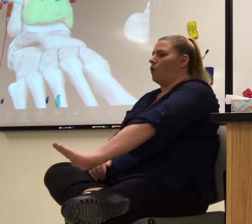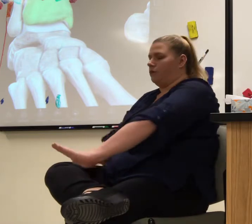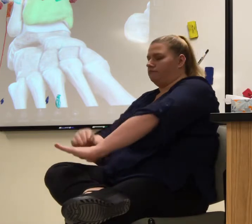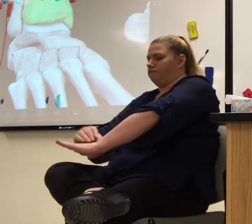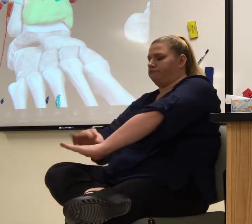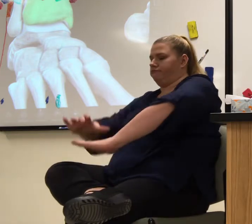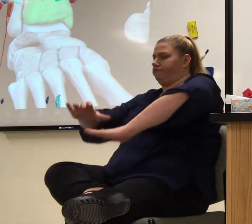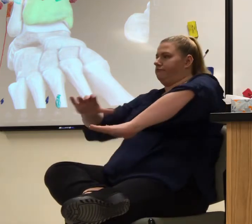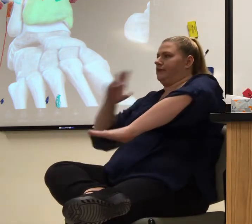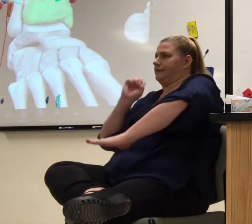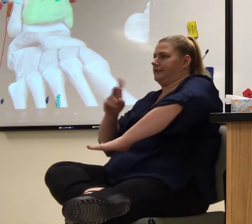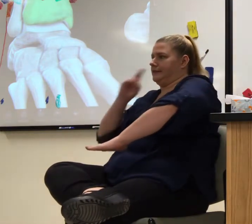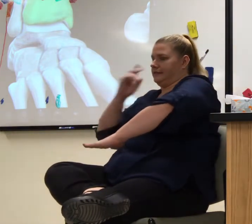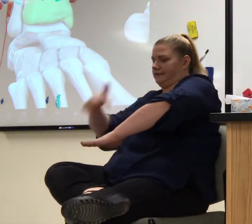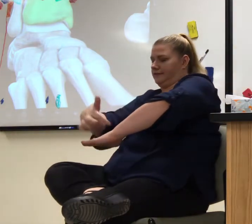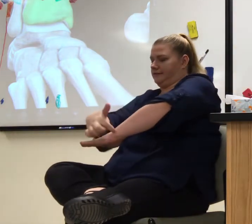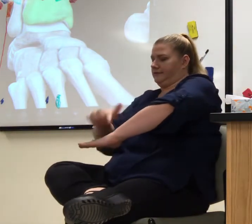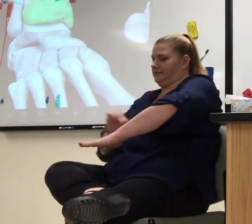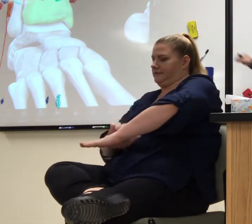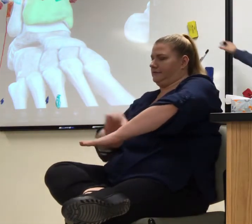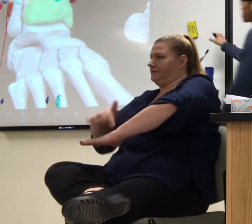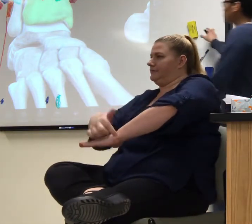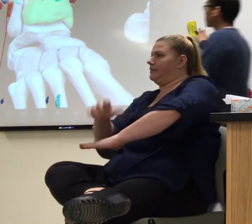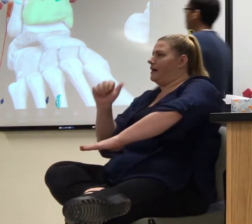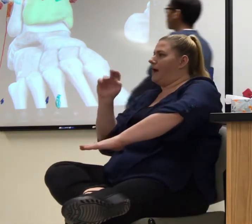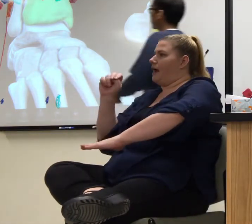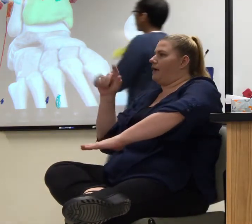I'm going to erase my